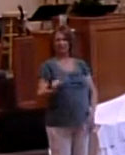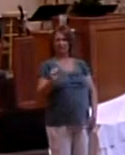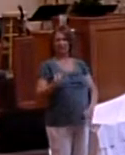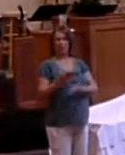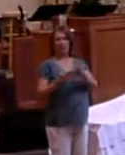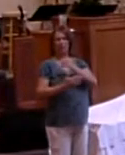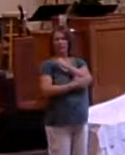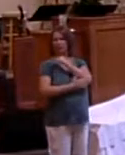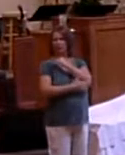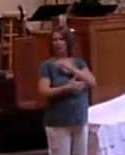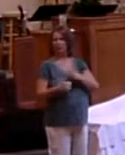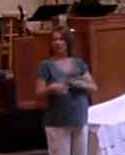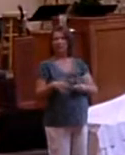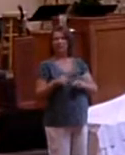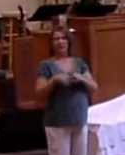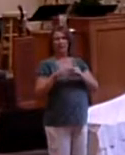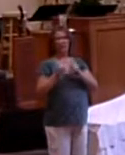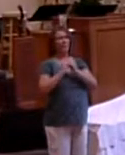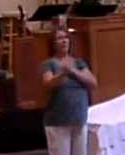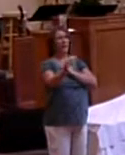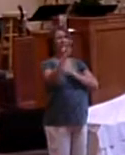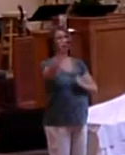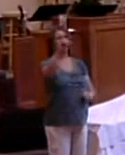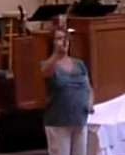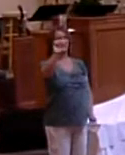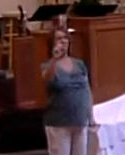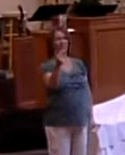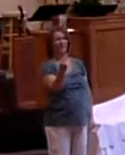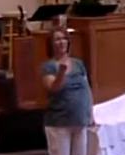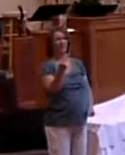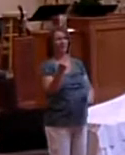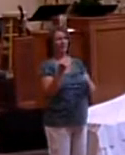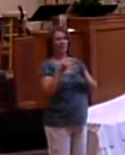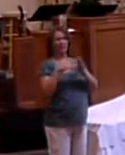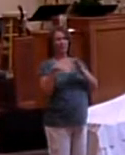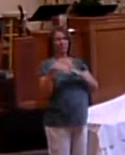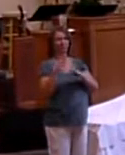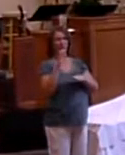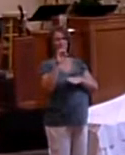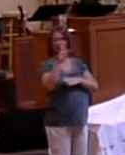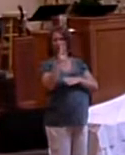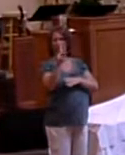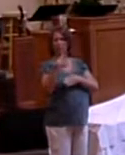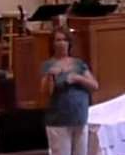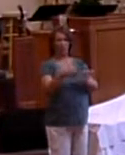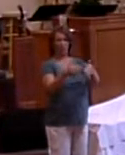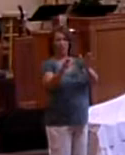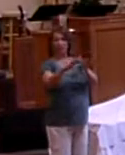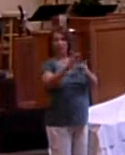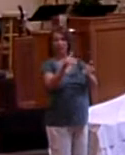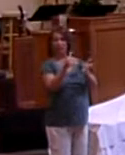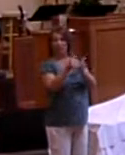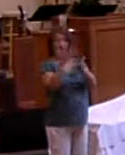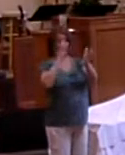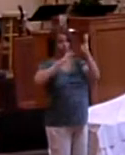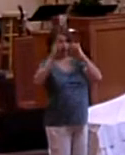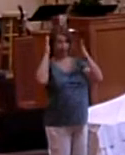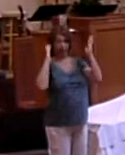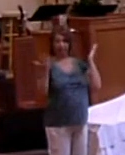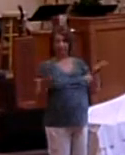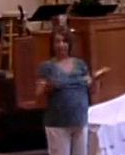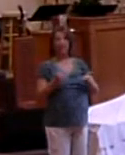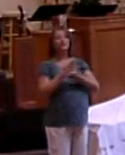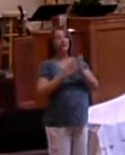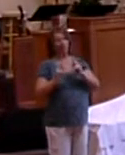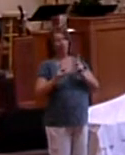western, down past Menneth, out in the creek roads and all that, way in the middle of nowhere. And some people got